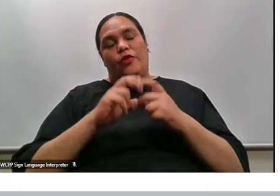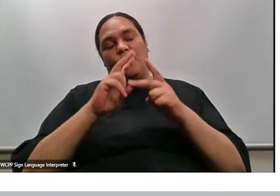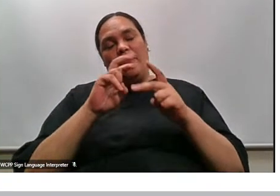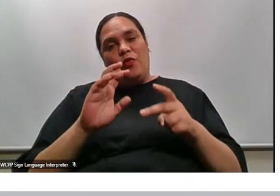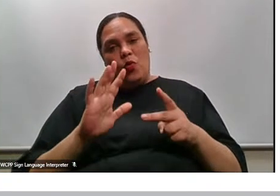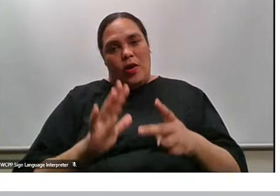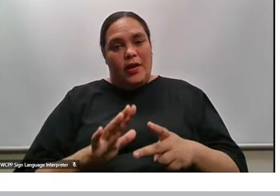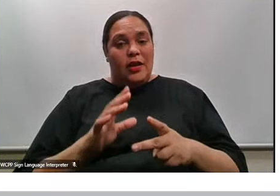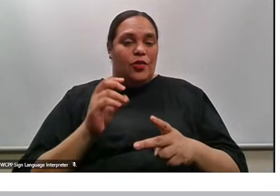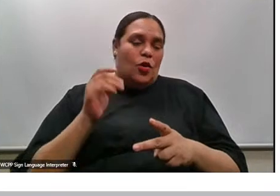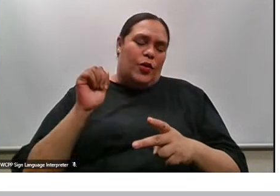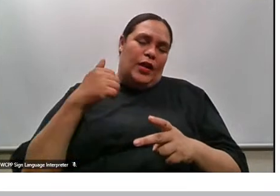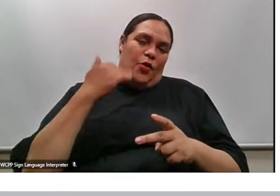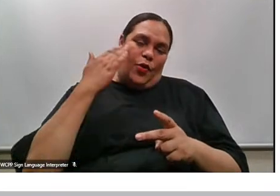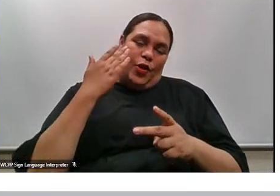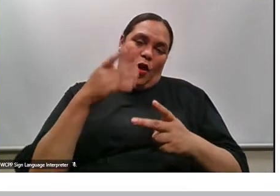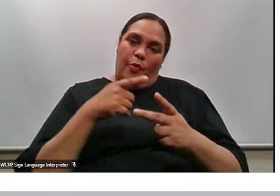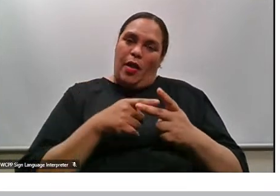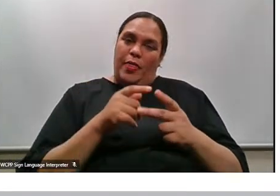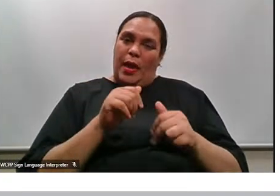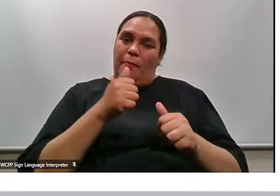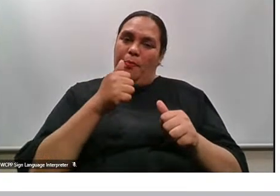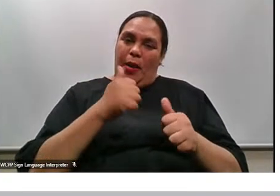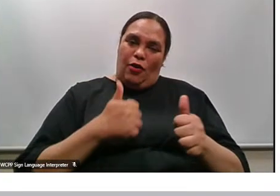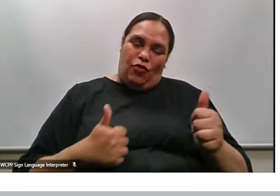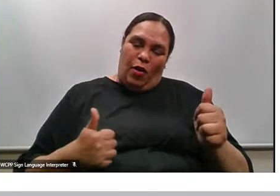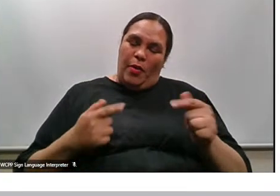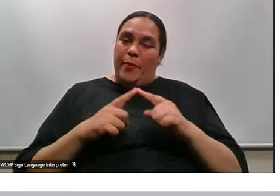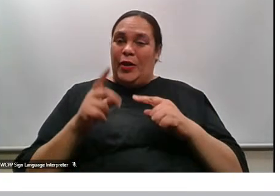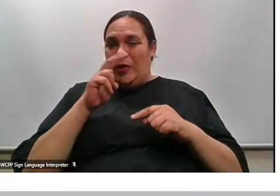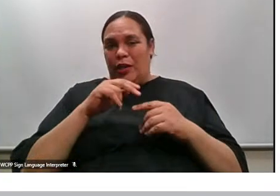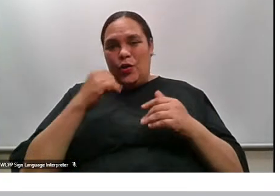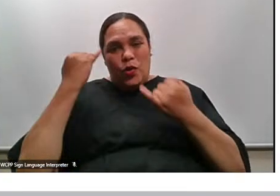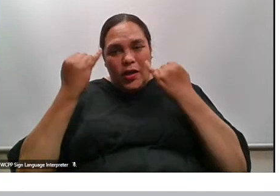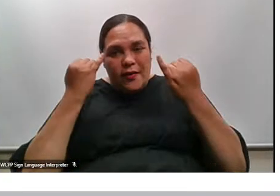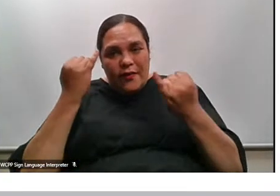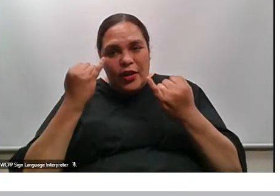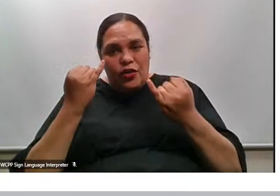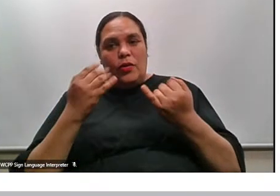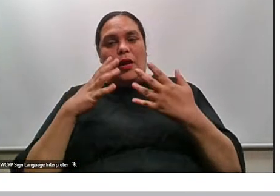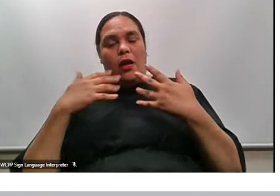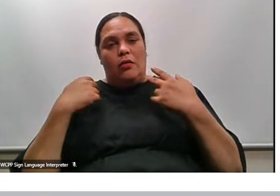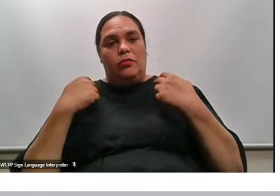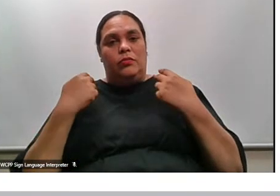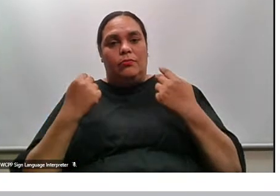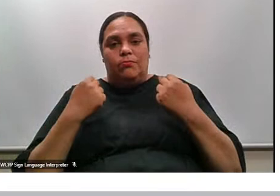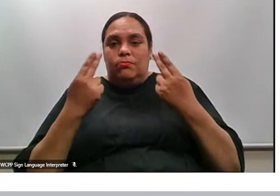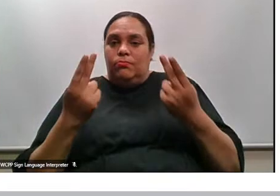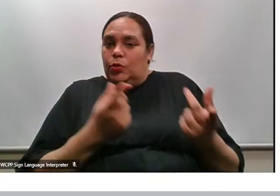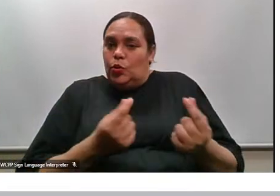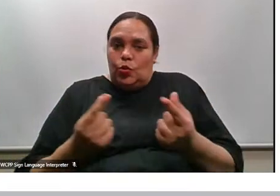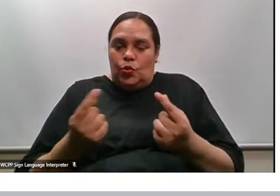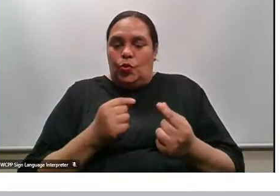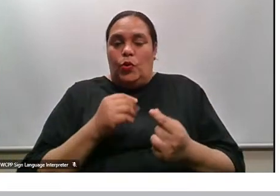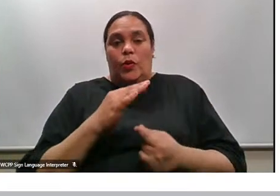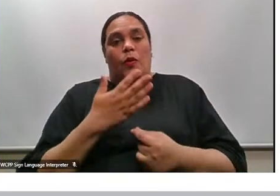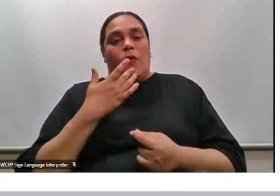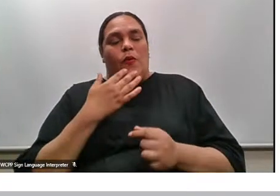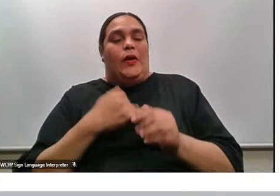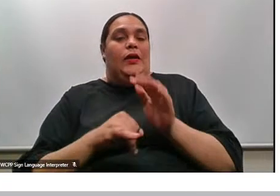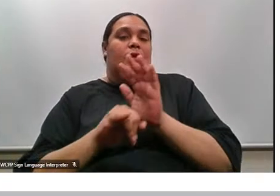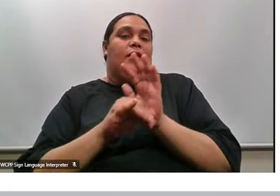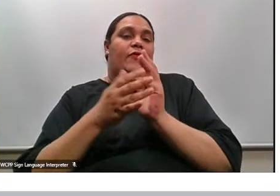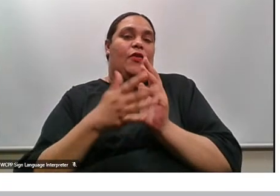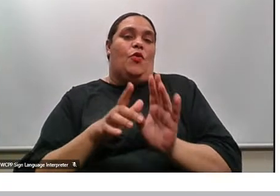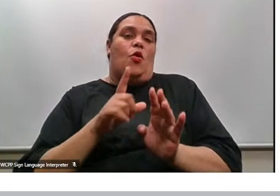So we do know against that backdrop, we have to be innovative, we have to step up, and that risk is identified